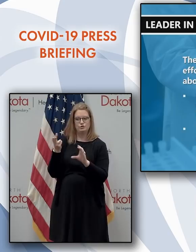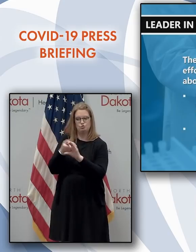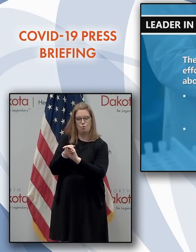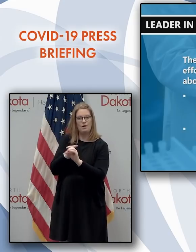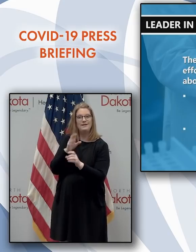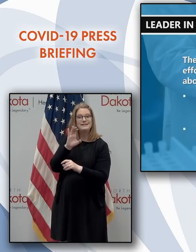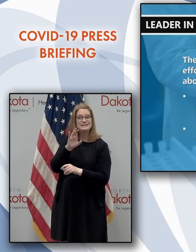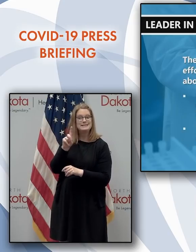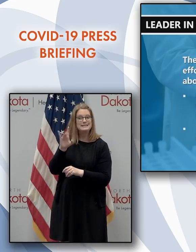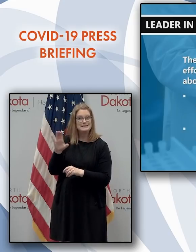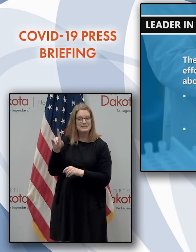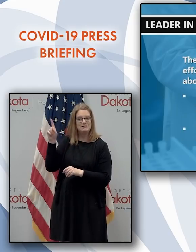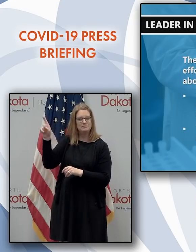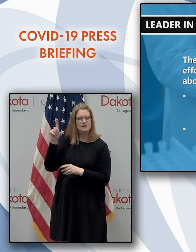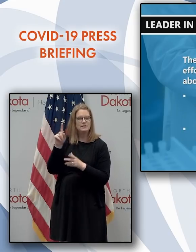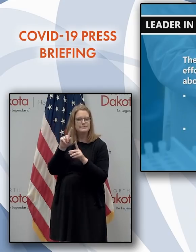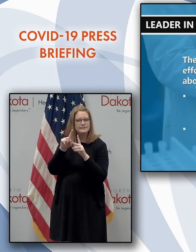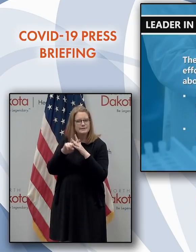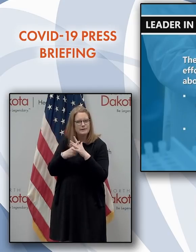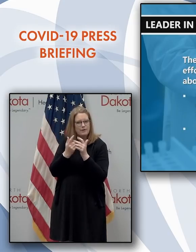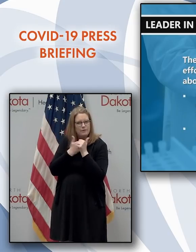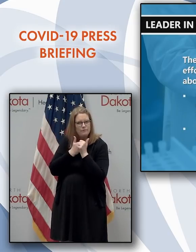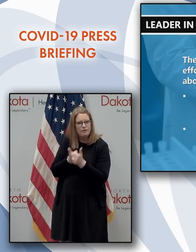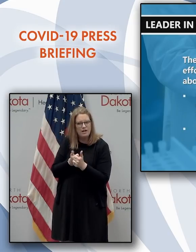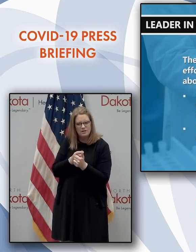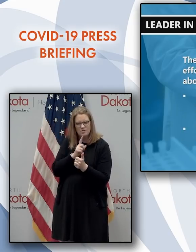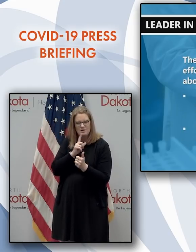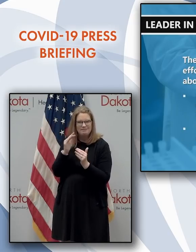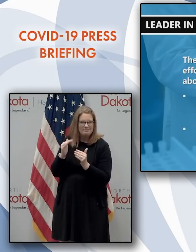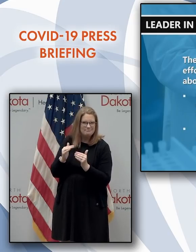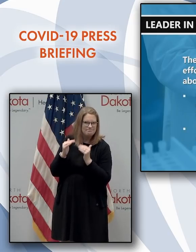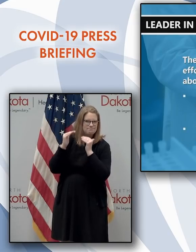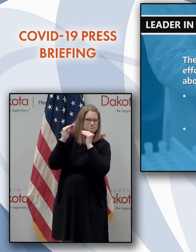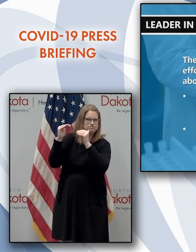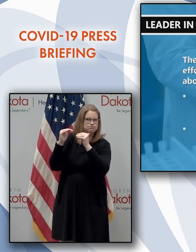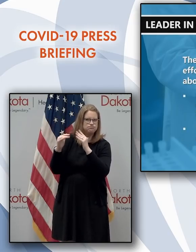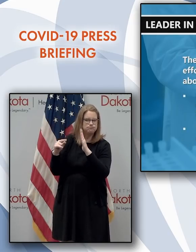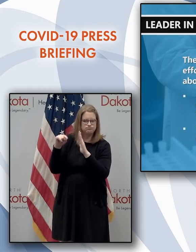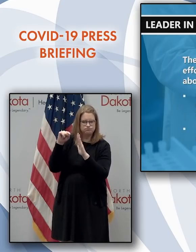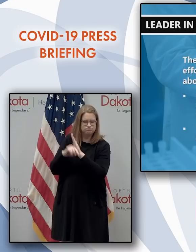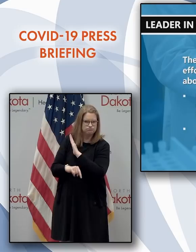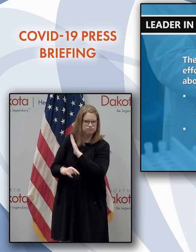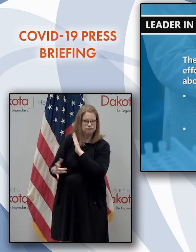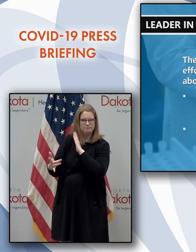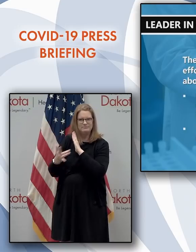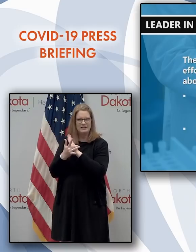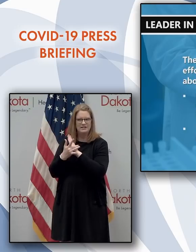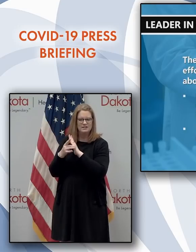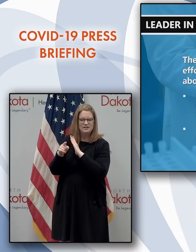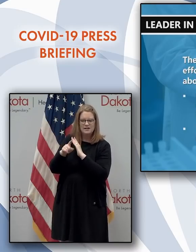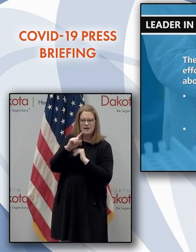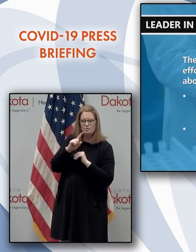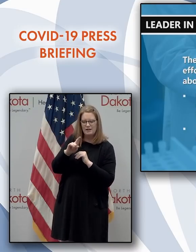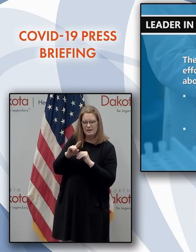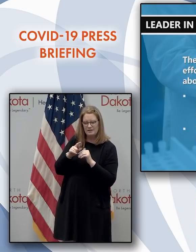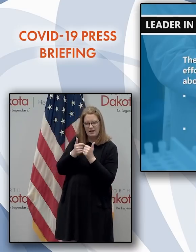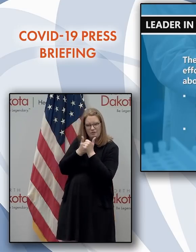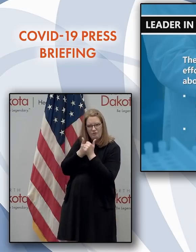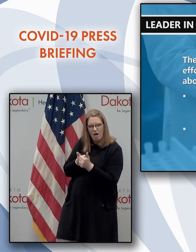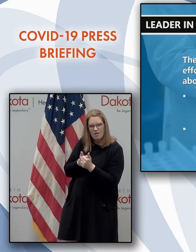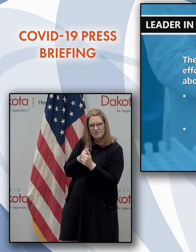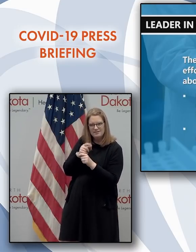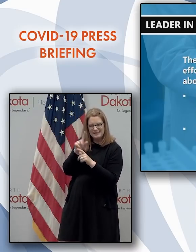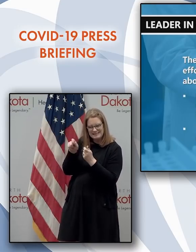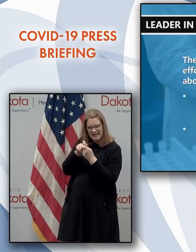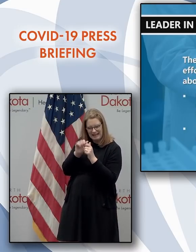tracking COVID-19 in a new way, using very advanced technology to monitor important changes in the virus and better map transmission.